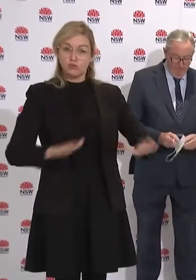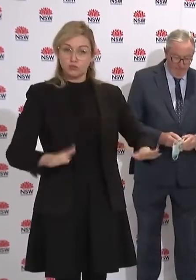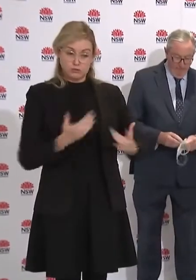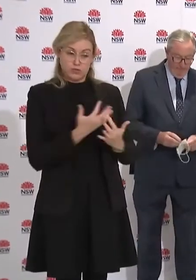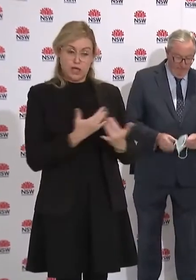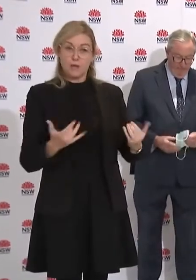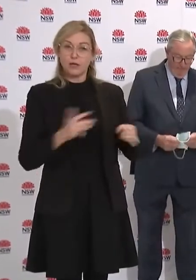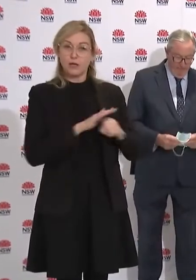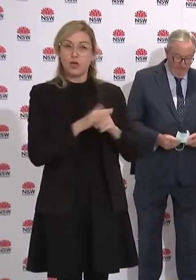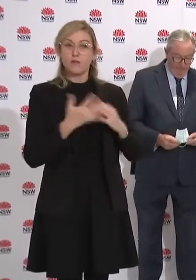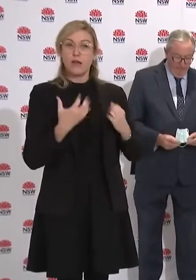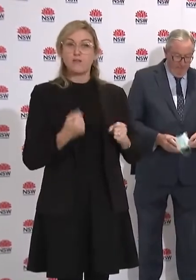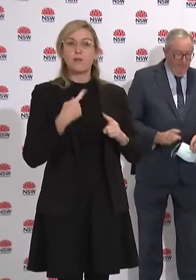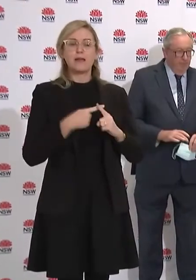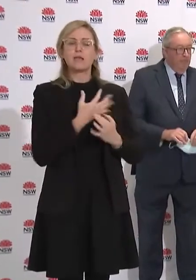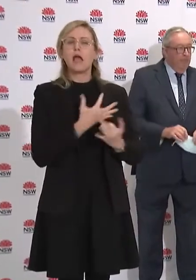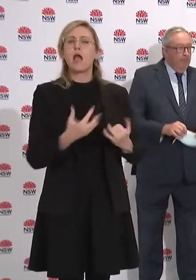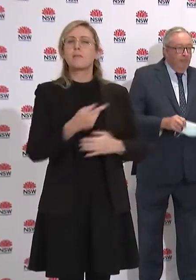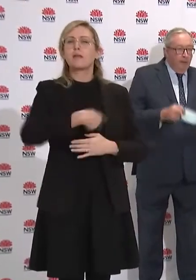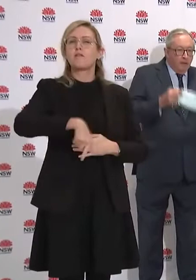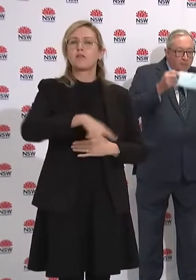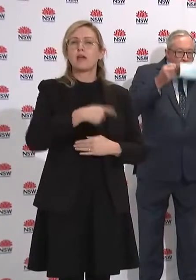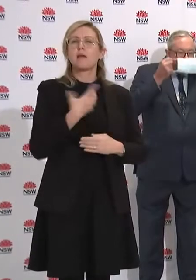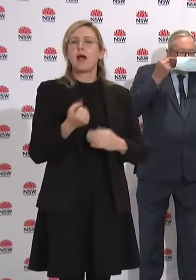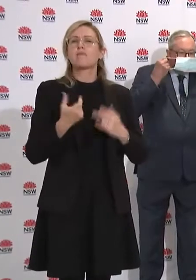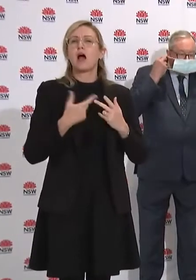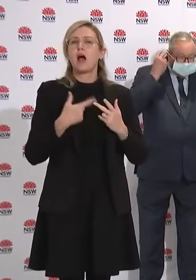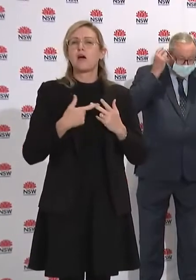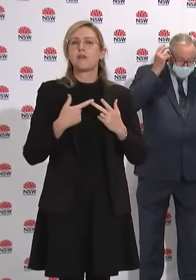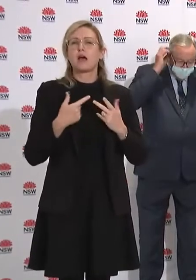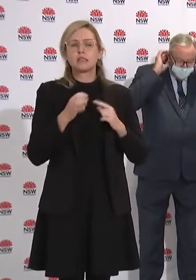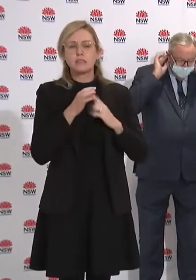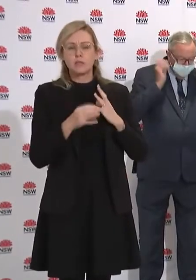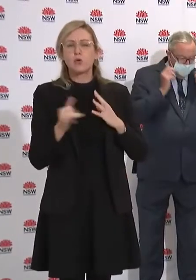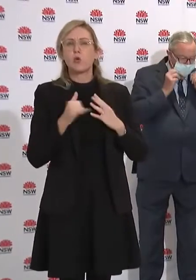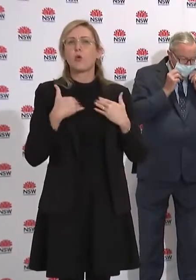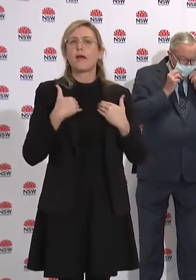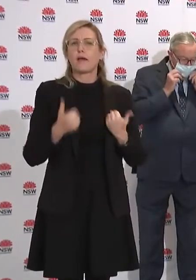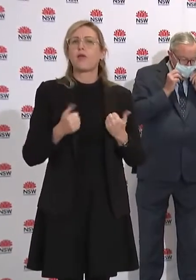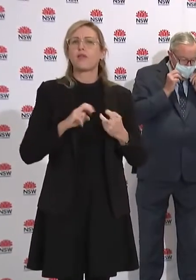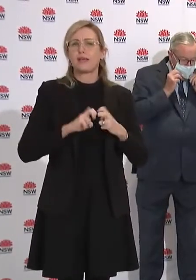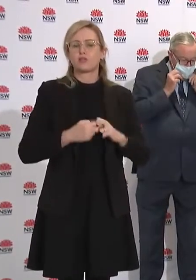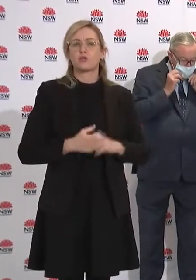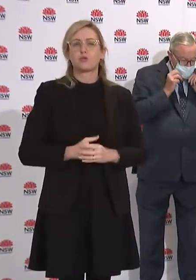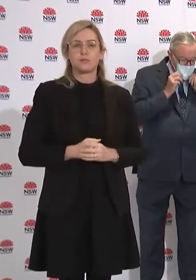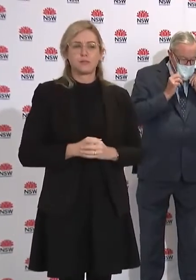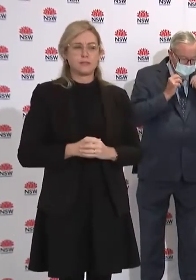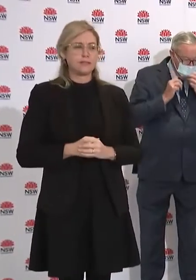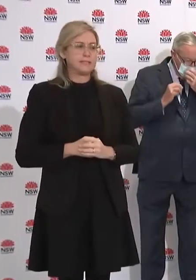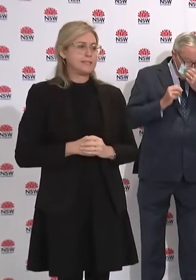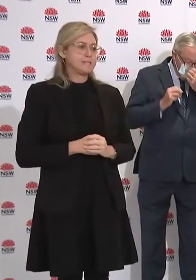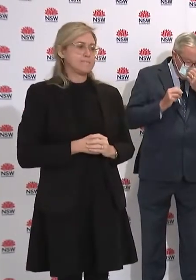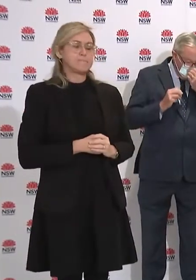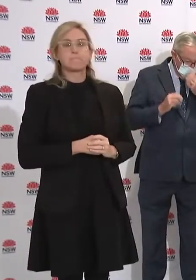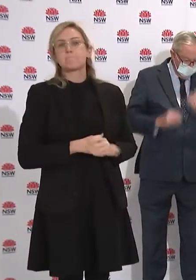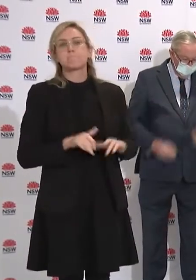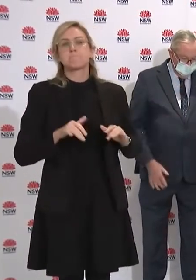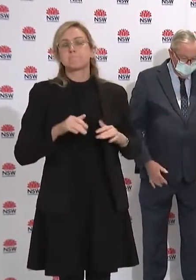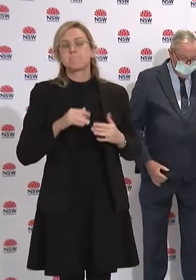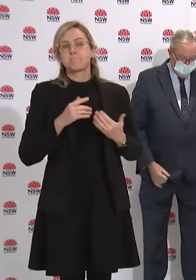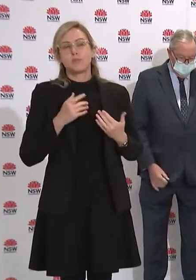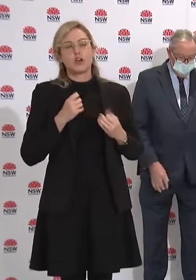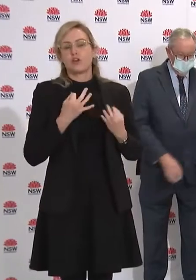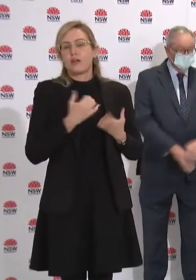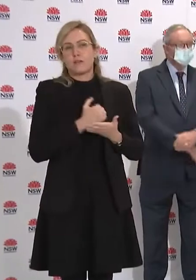underlying conditions? I'll have to take that question on notice. I think one of the key characteristics we've